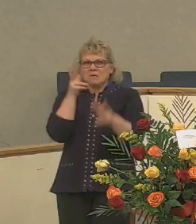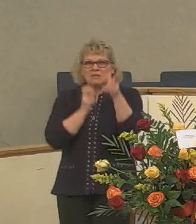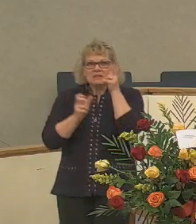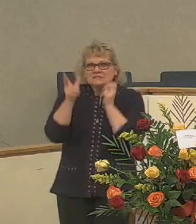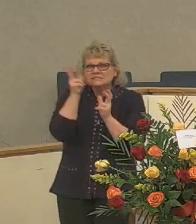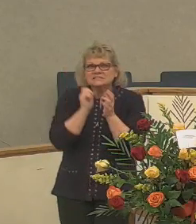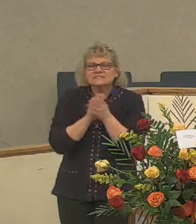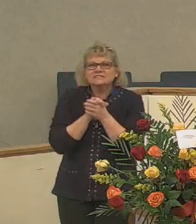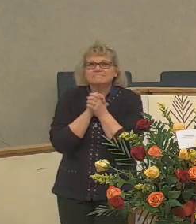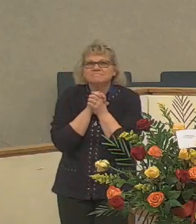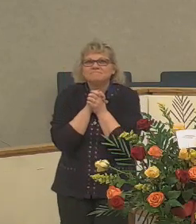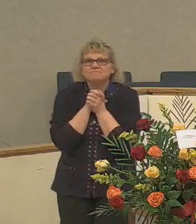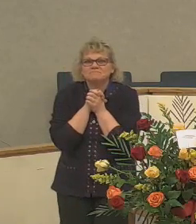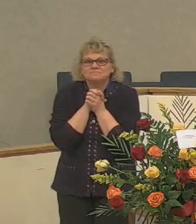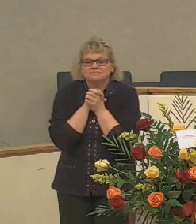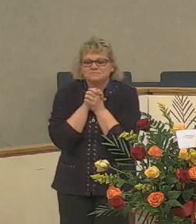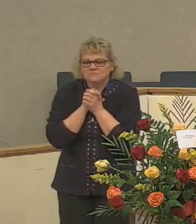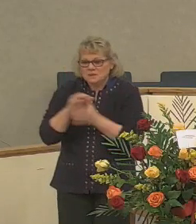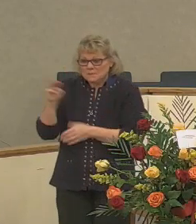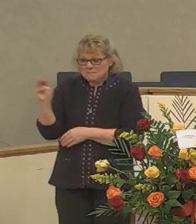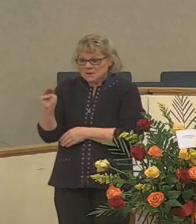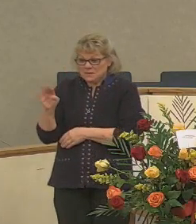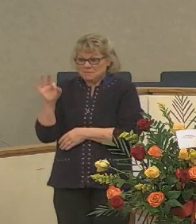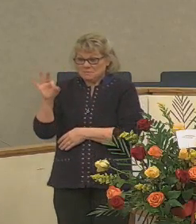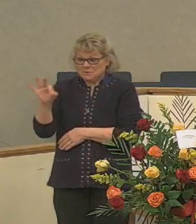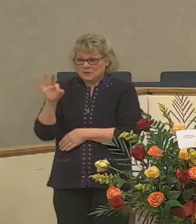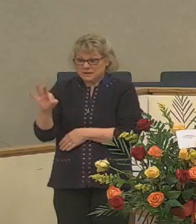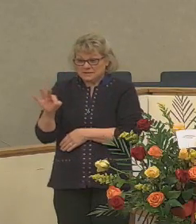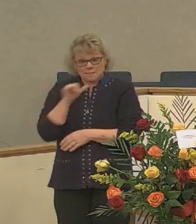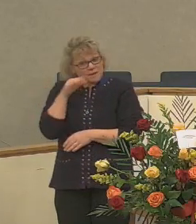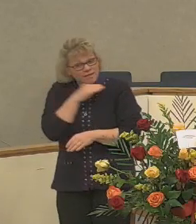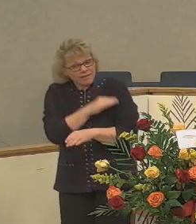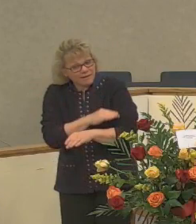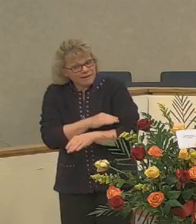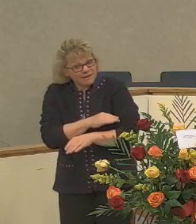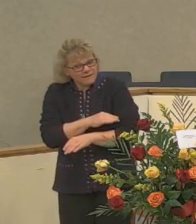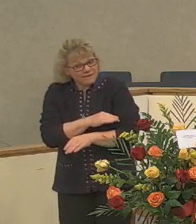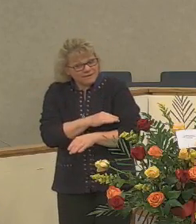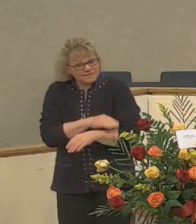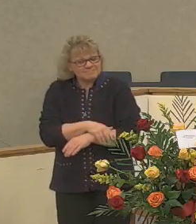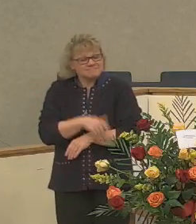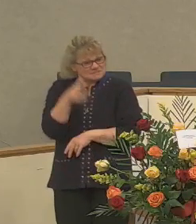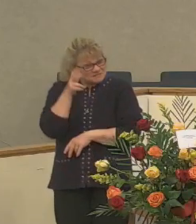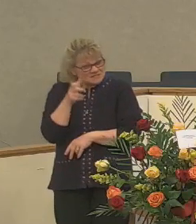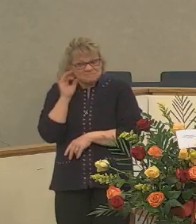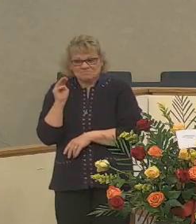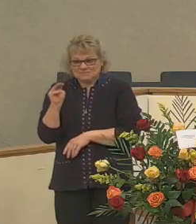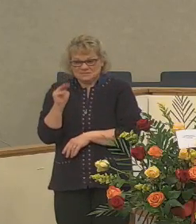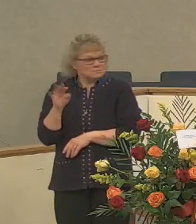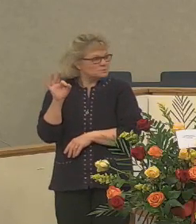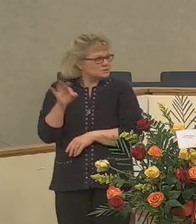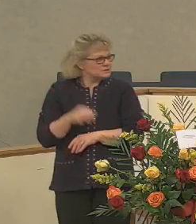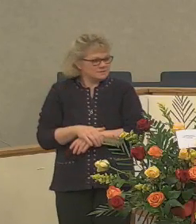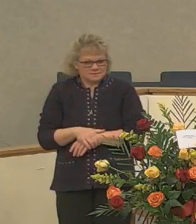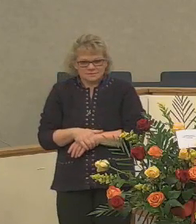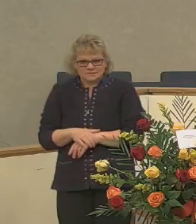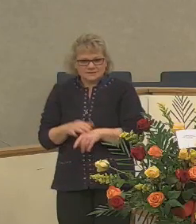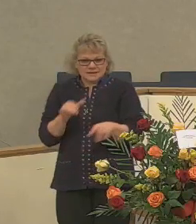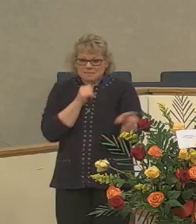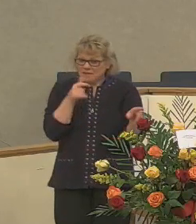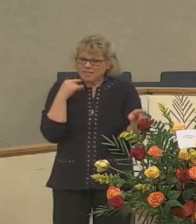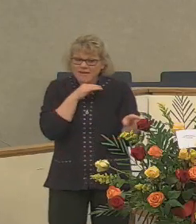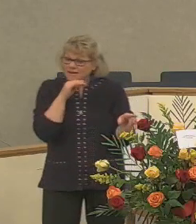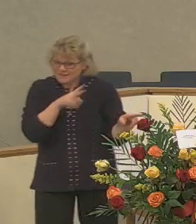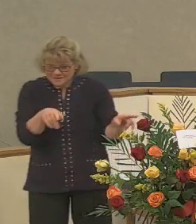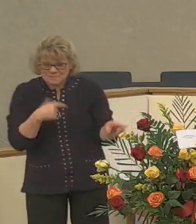to Brother Marion preach. Now, I'm not lying, all right? Am I lying? Okay, I'm not